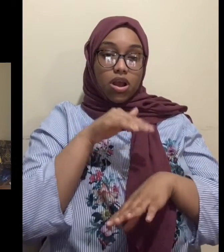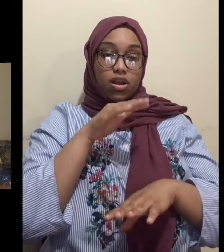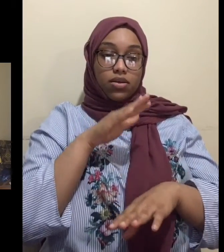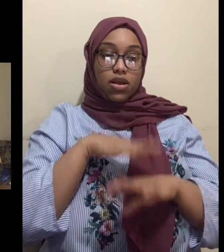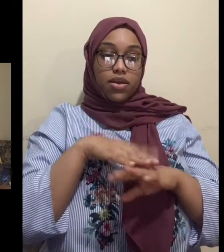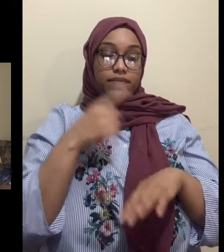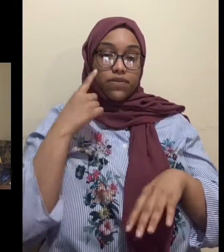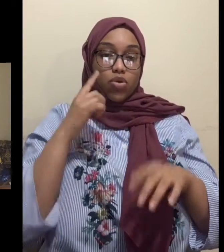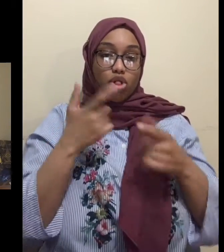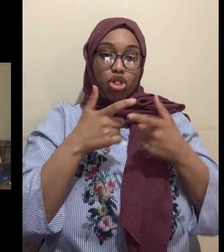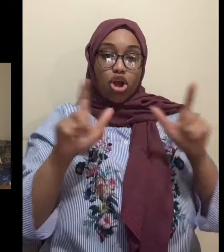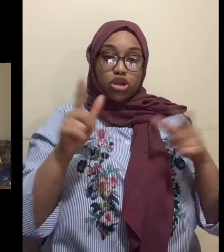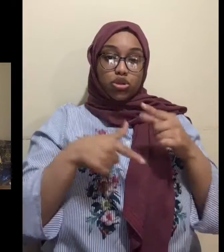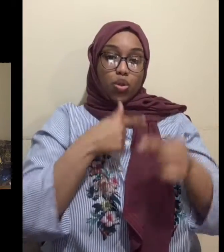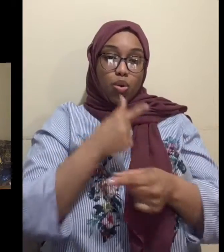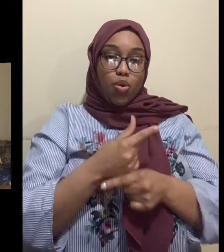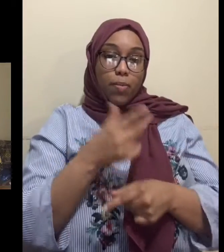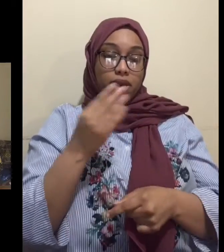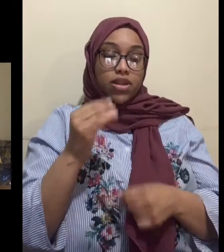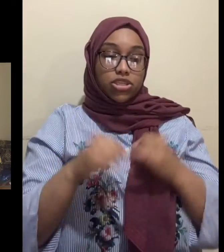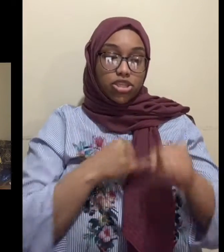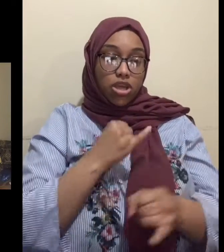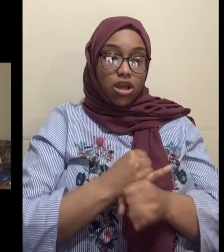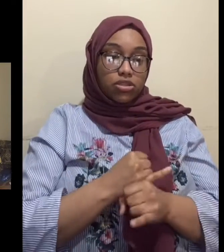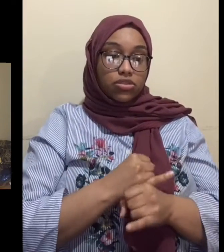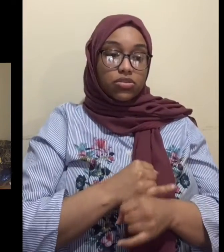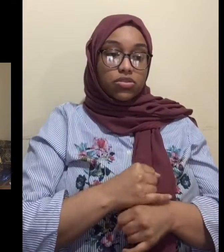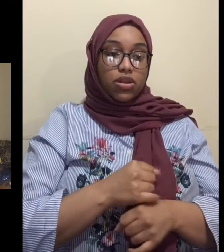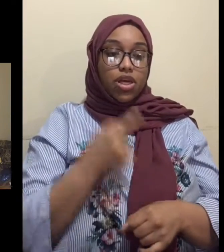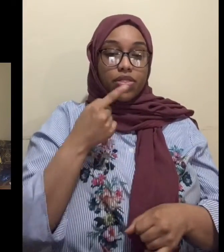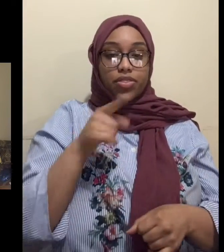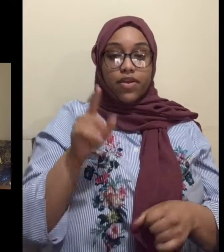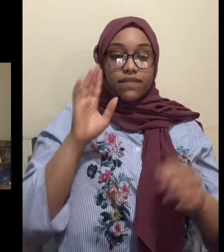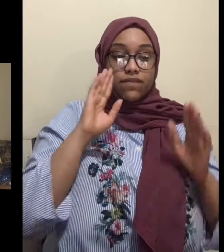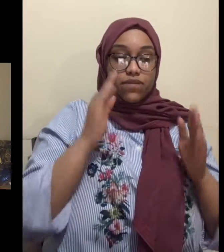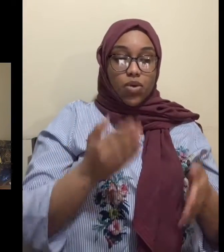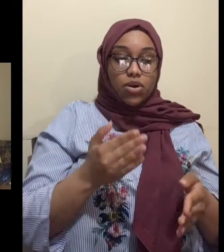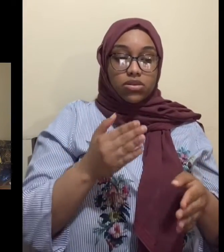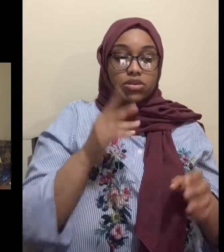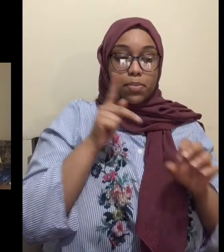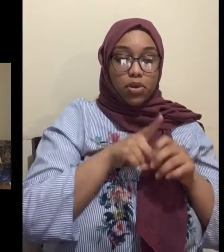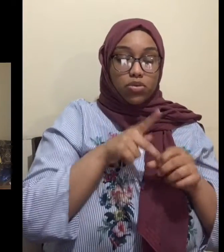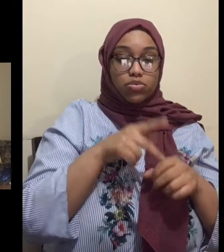improving human welfare and bettering the society.